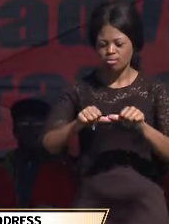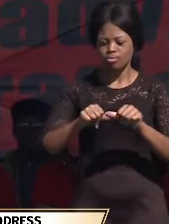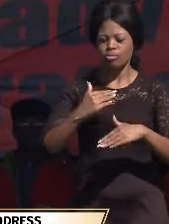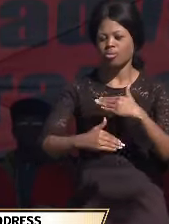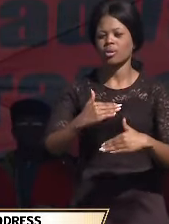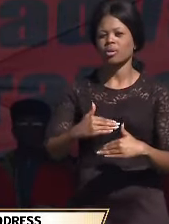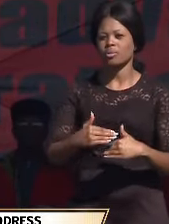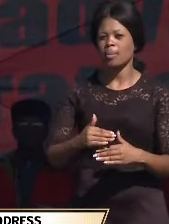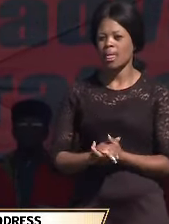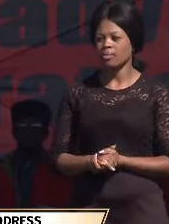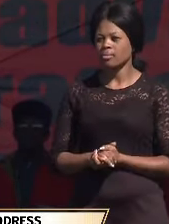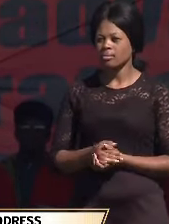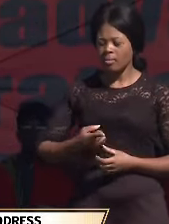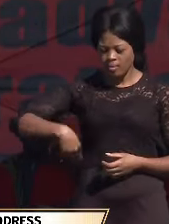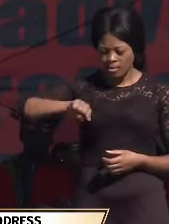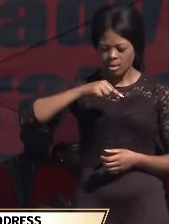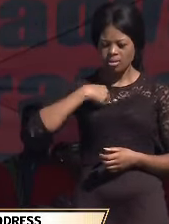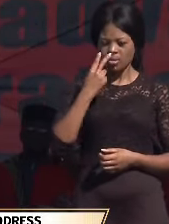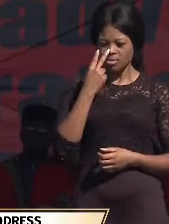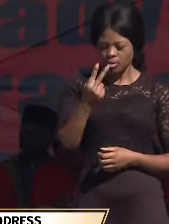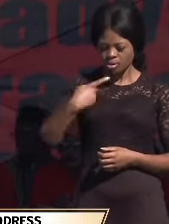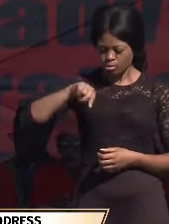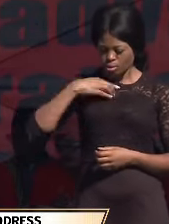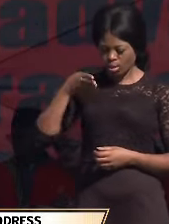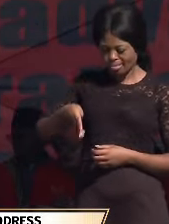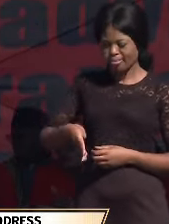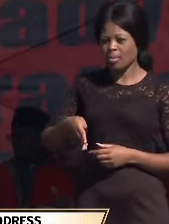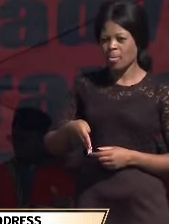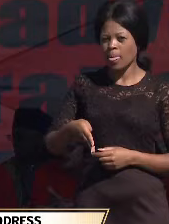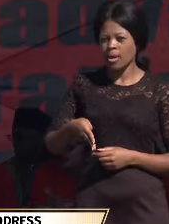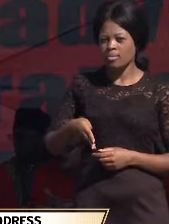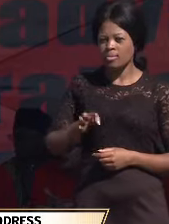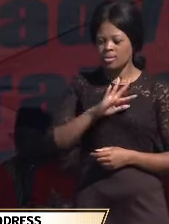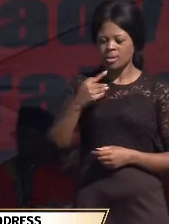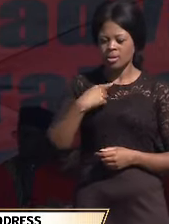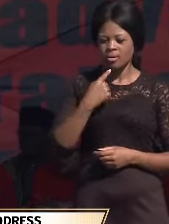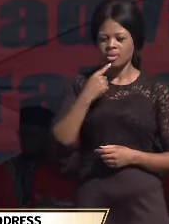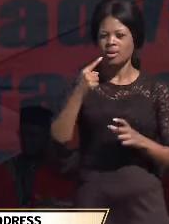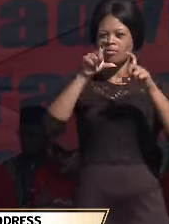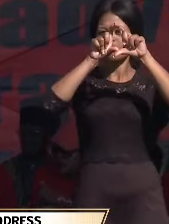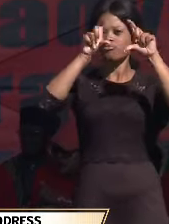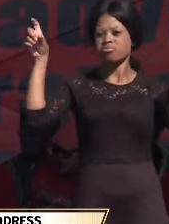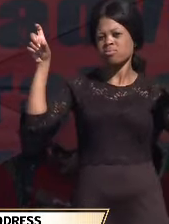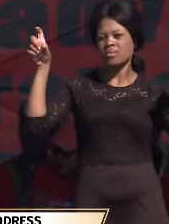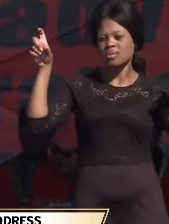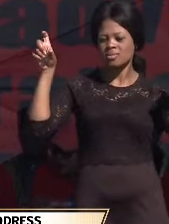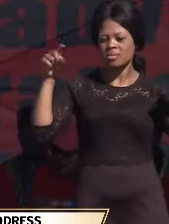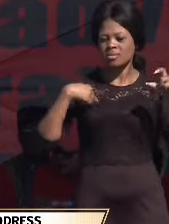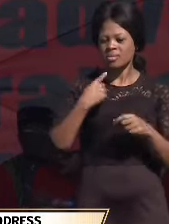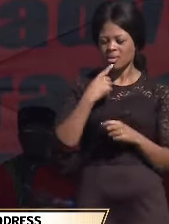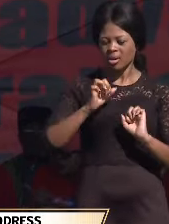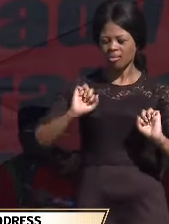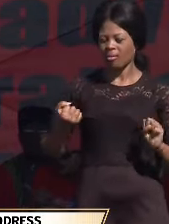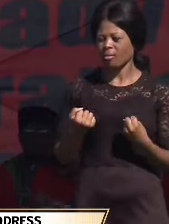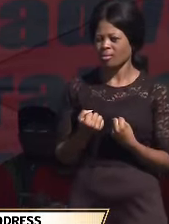phambili. Nathi siboneni ukuthi besikhona, hayi nje ukuthi ama-headlines enu lawa enza